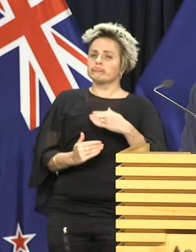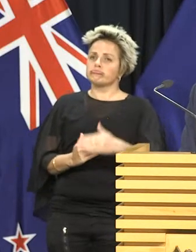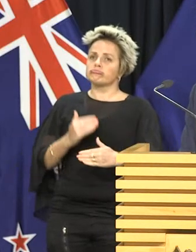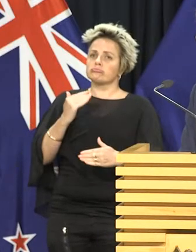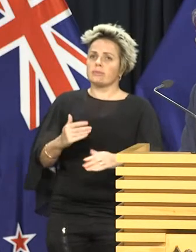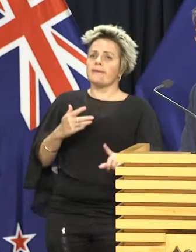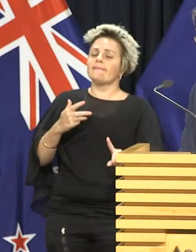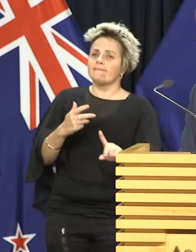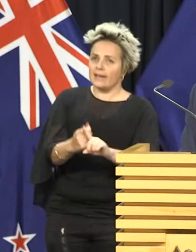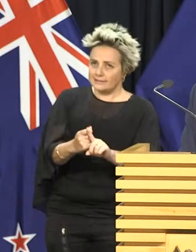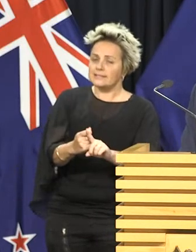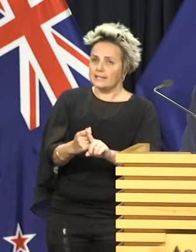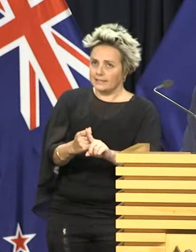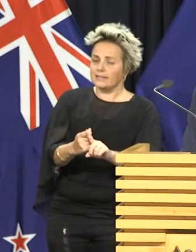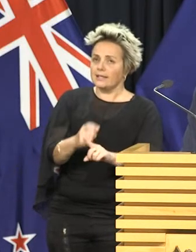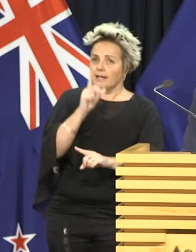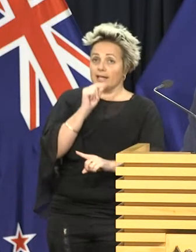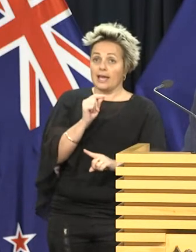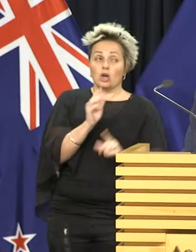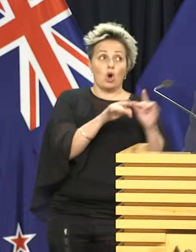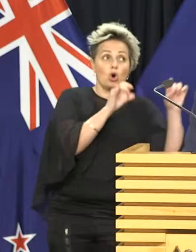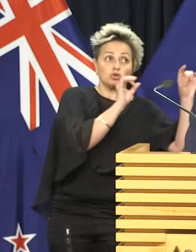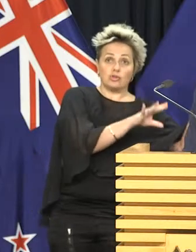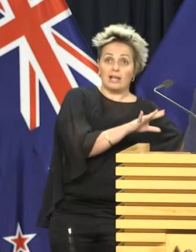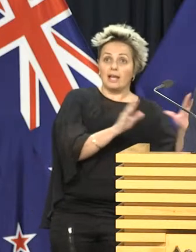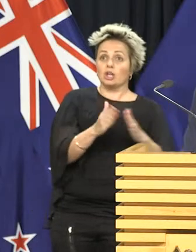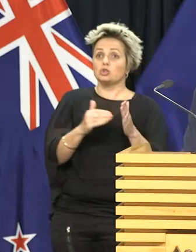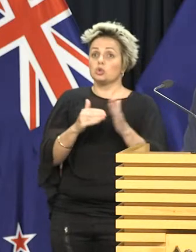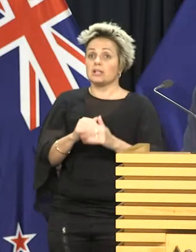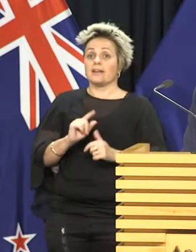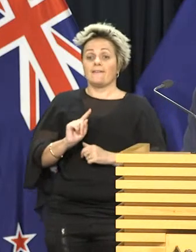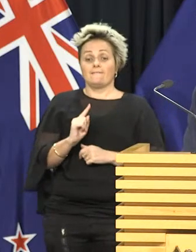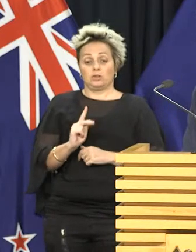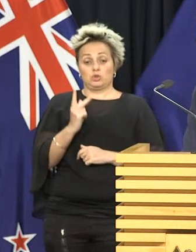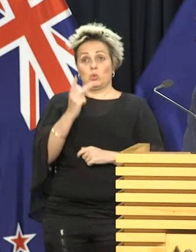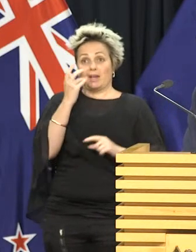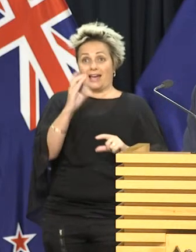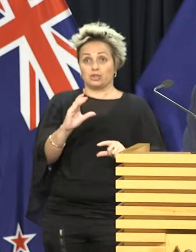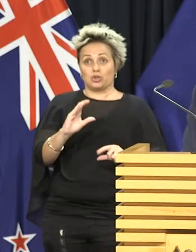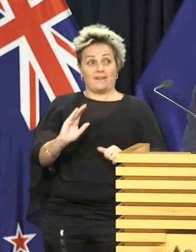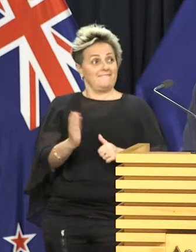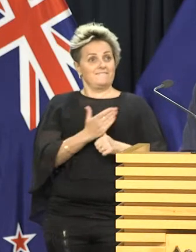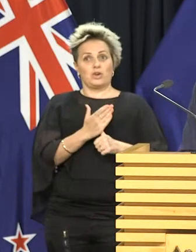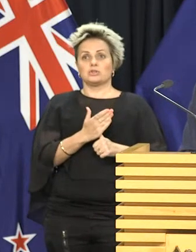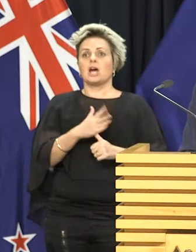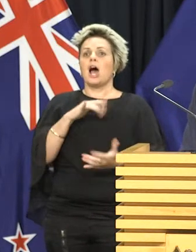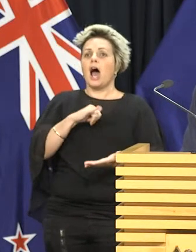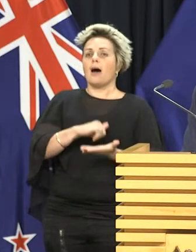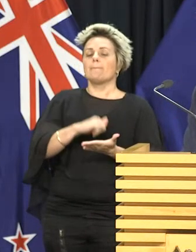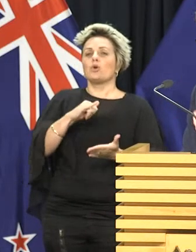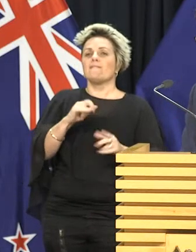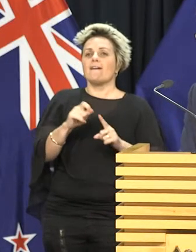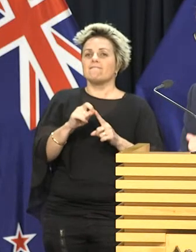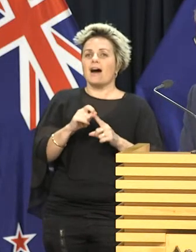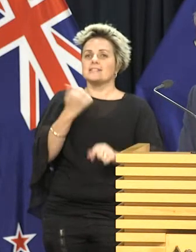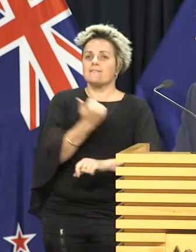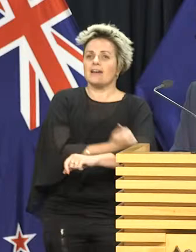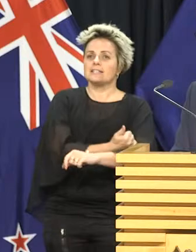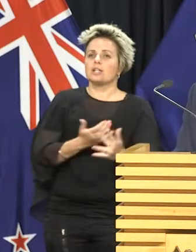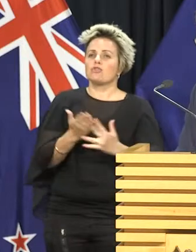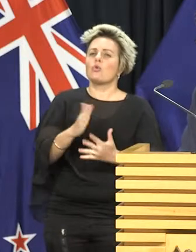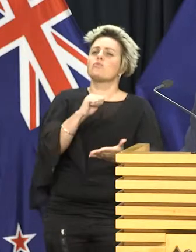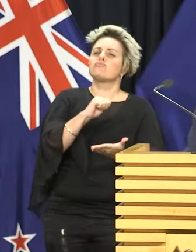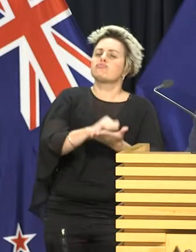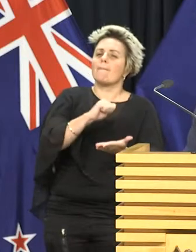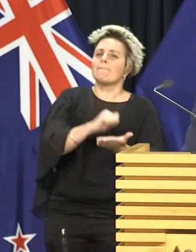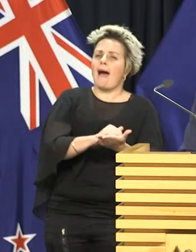rollout. Australia and New Zealand were the first two countries to approve the Pfizer vaccine under a proper approval process, not